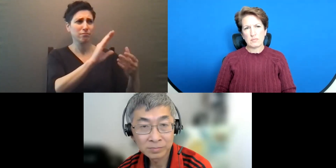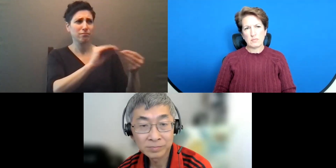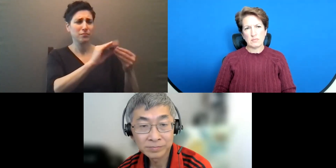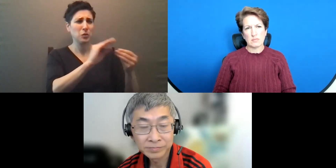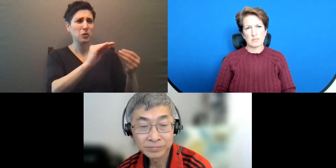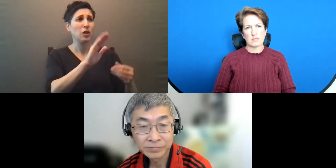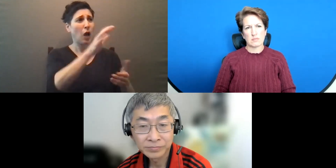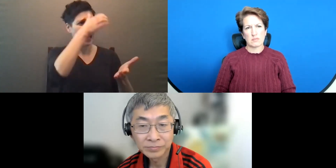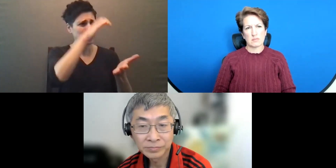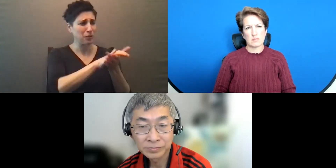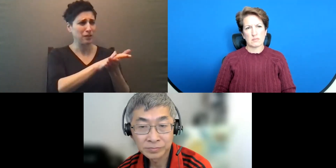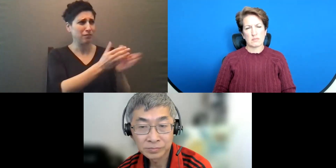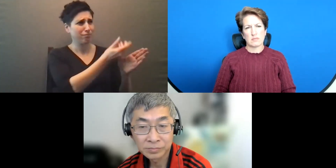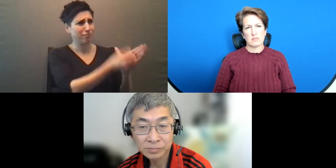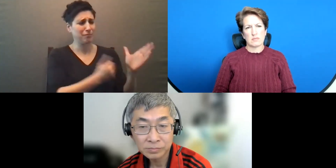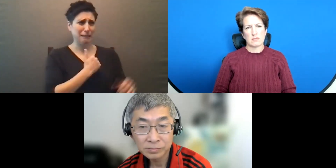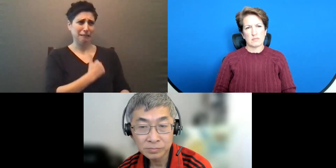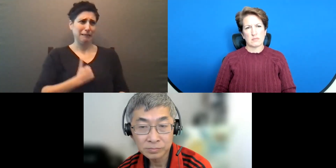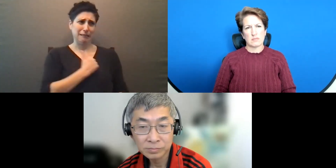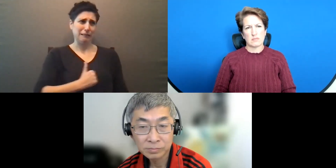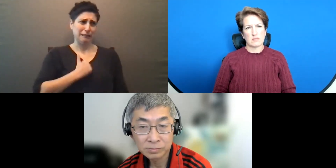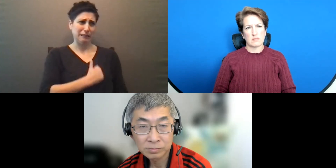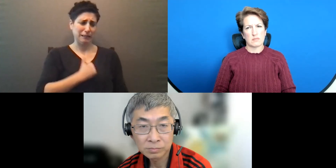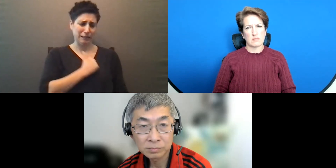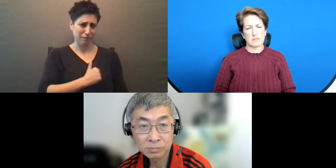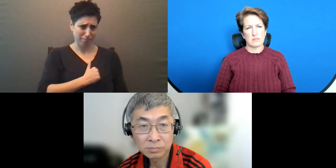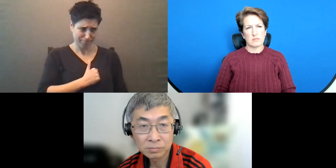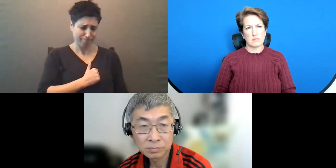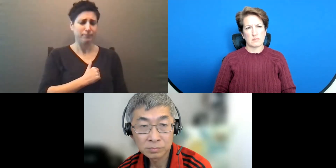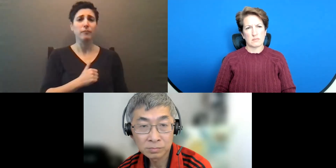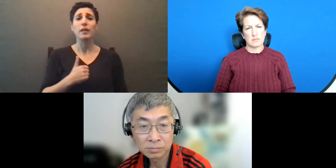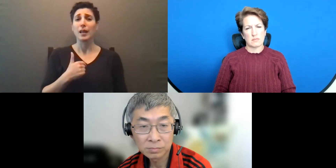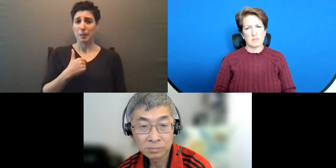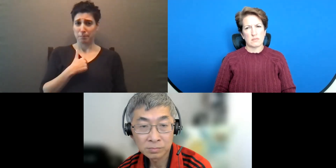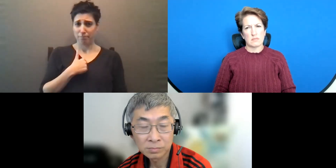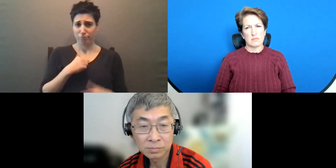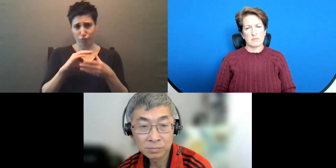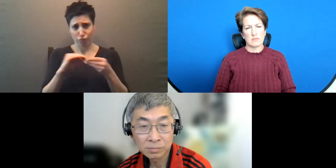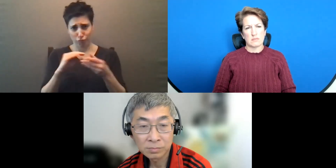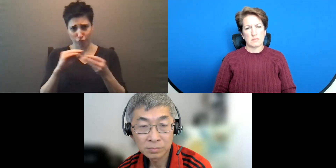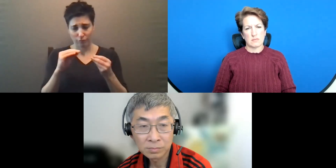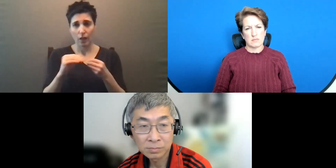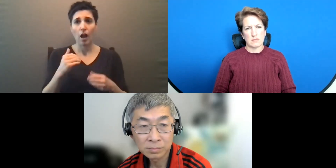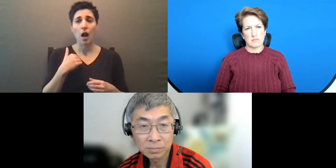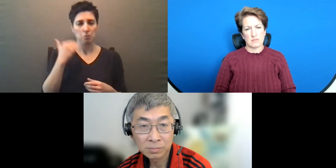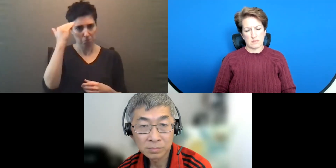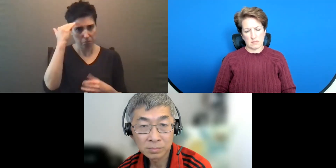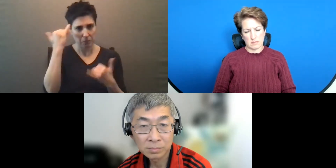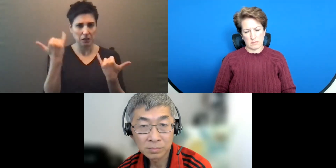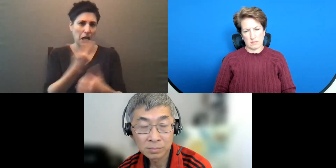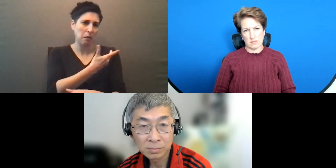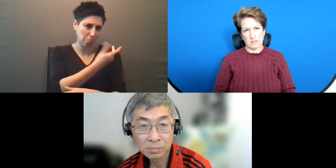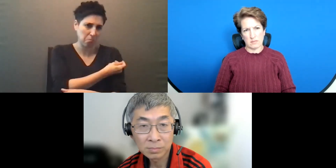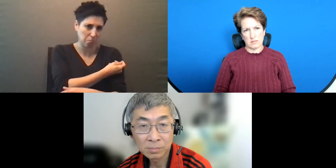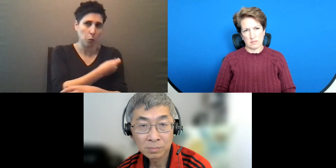husband. Sorry for your loss. So I would like to share that I know we are focusing on vaccine hesitant